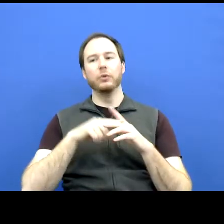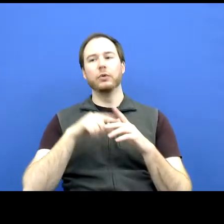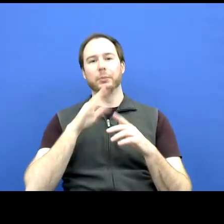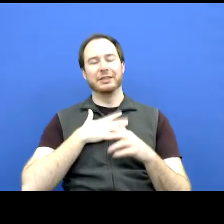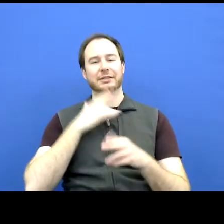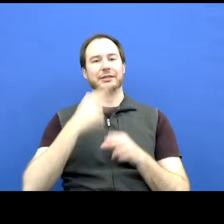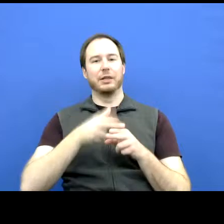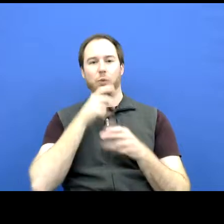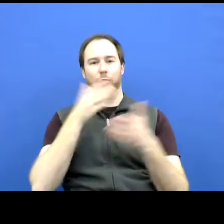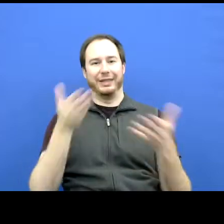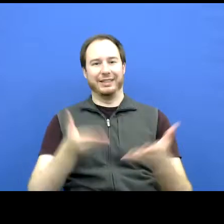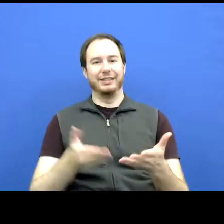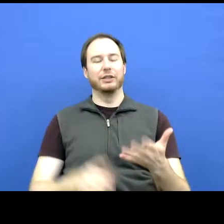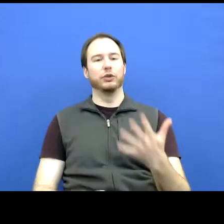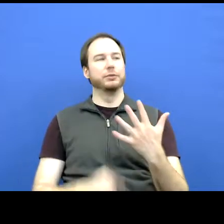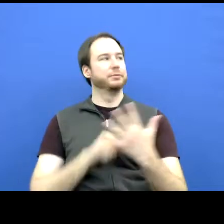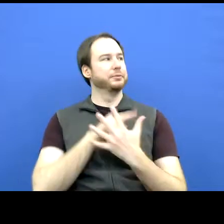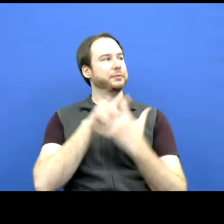roll.